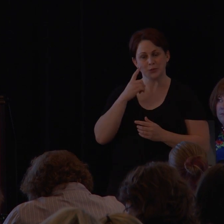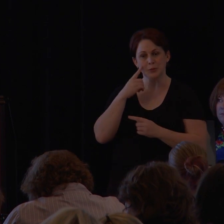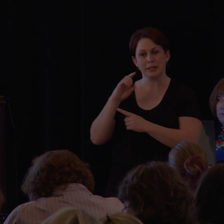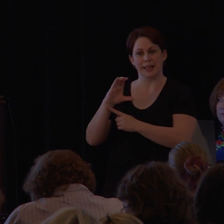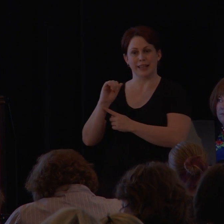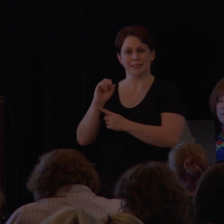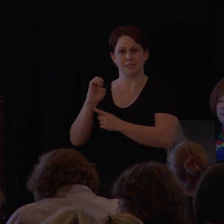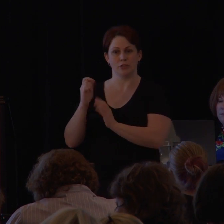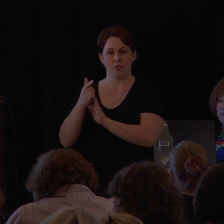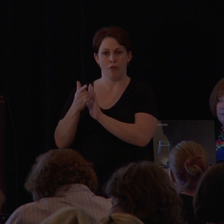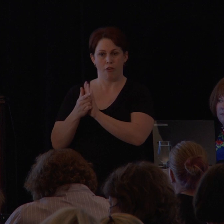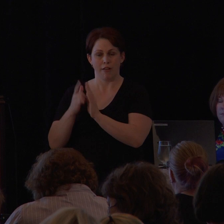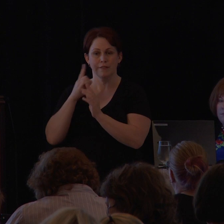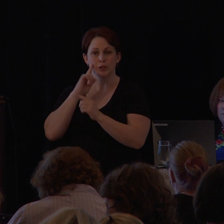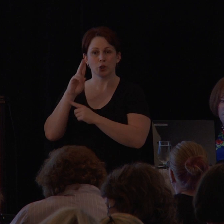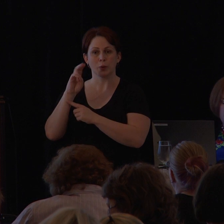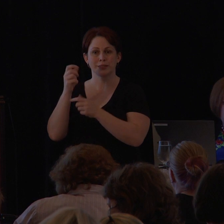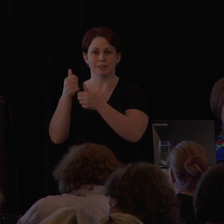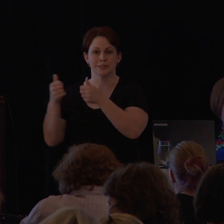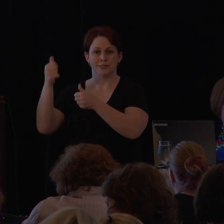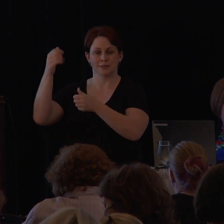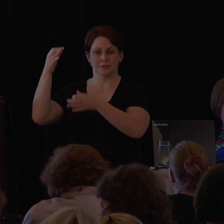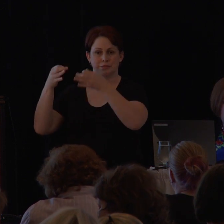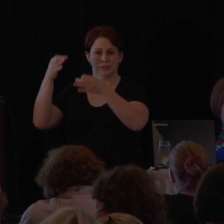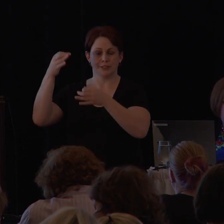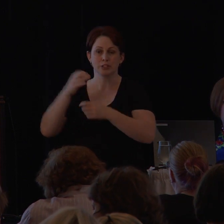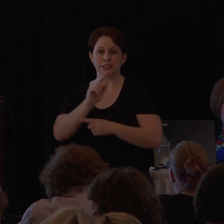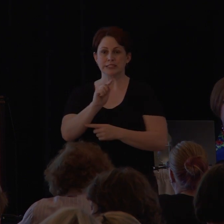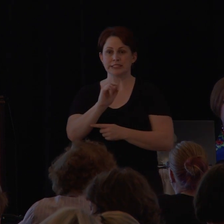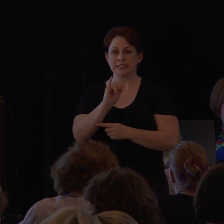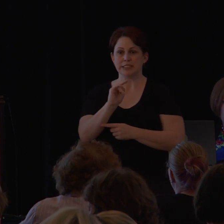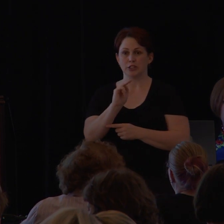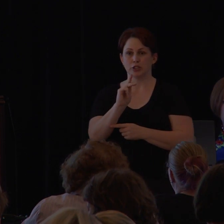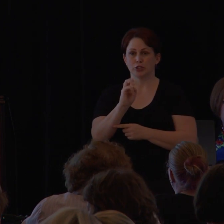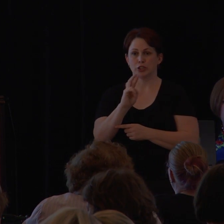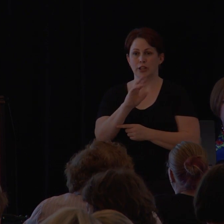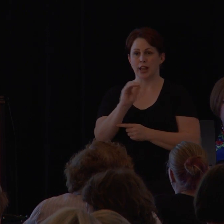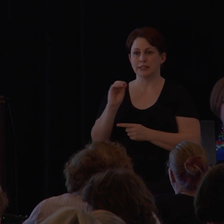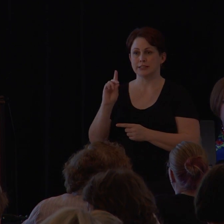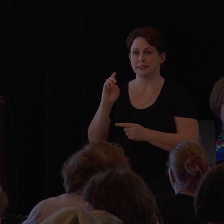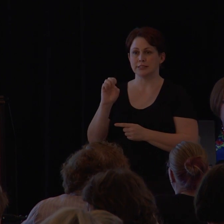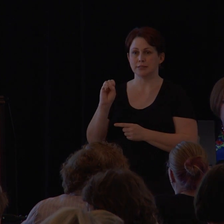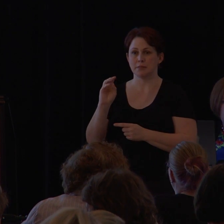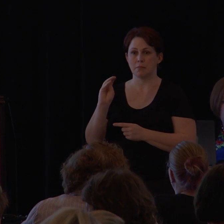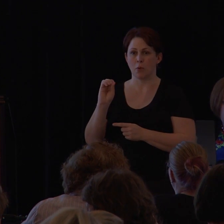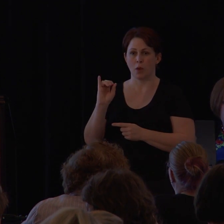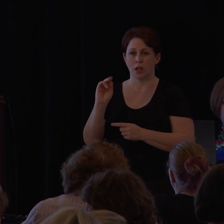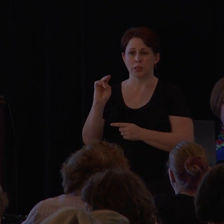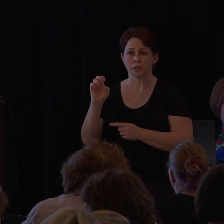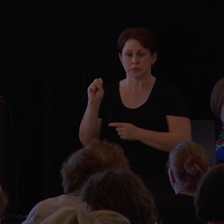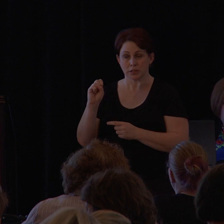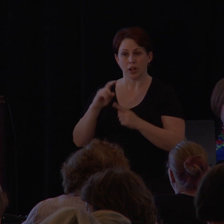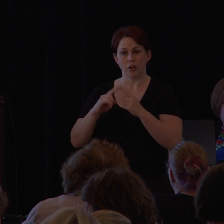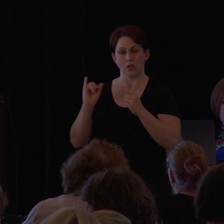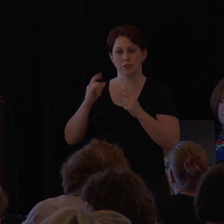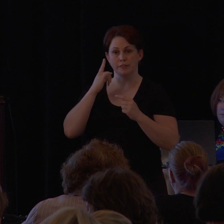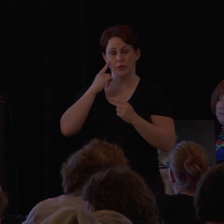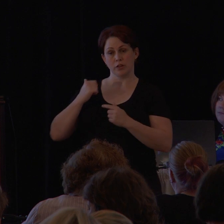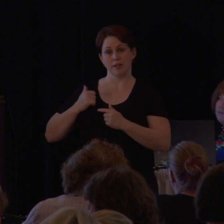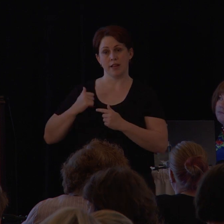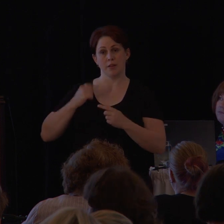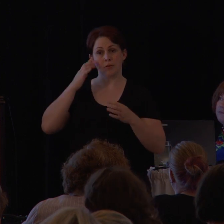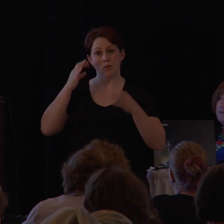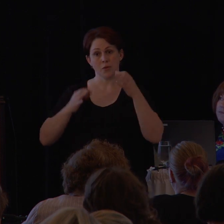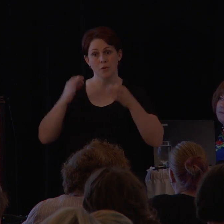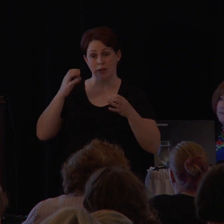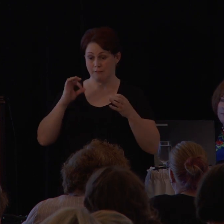both in the U.S. Supreme Court of Tinker in Des Moines for the lawyers among you, but also in lower court cases in Canada. Even if you don't